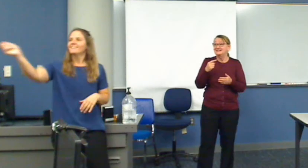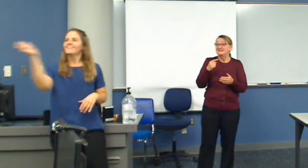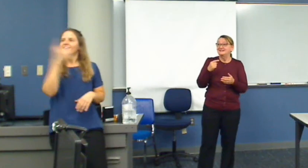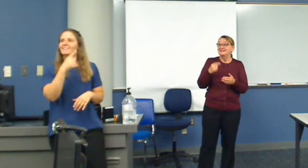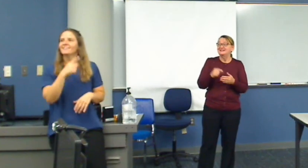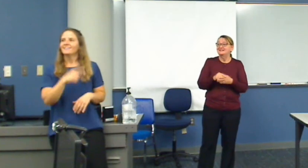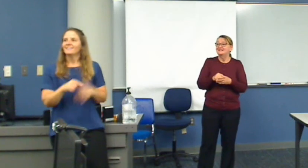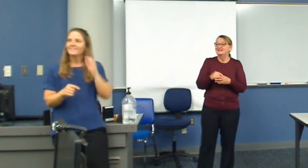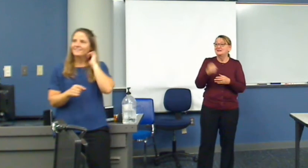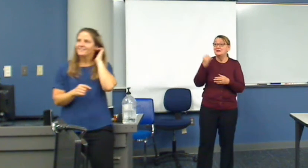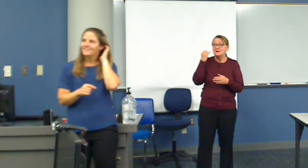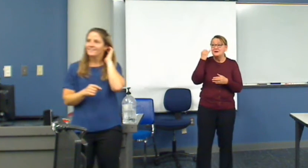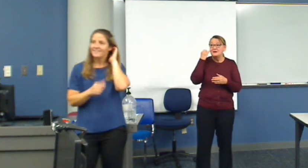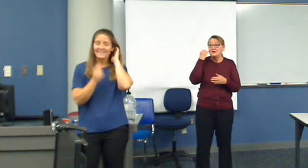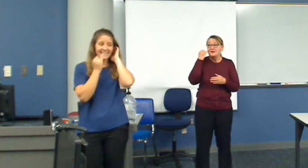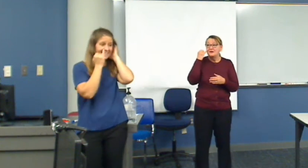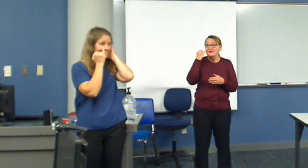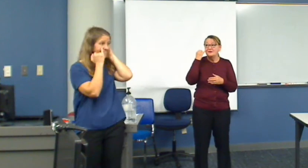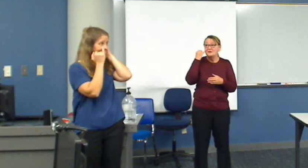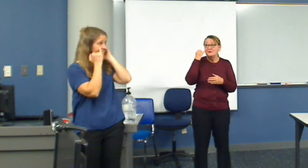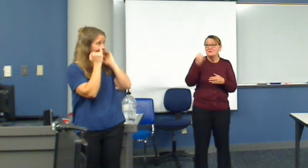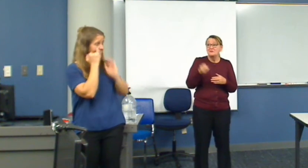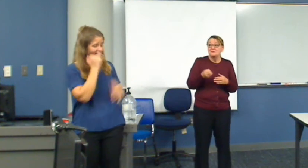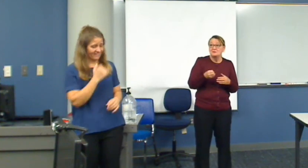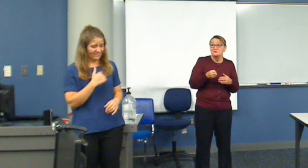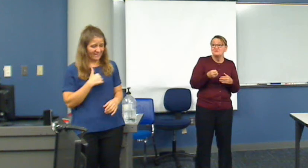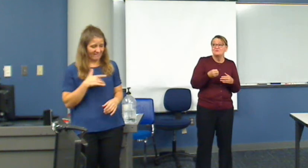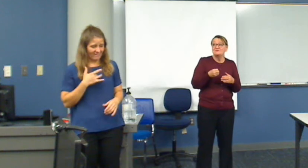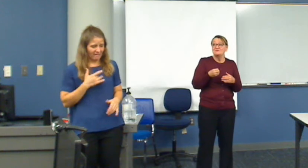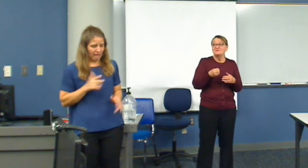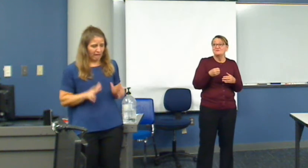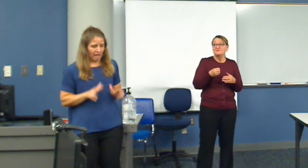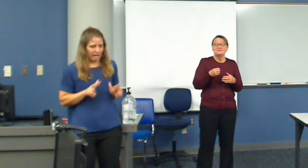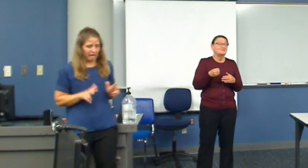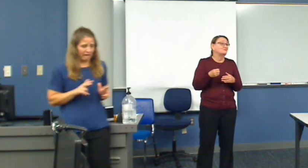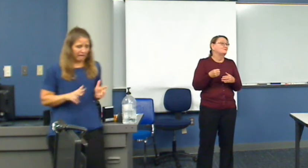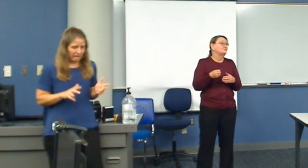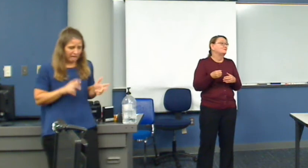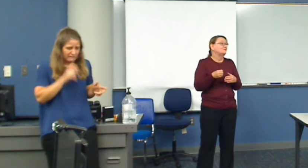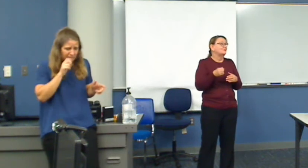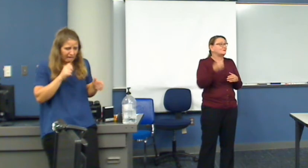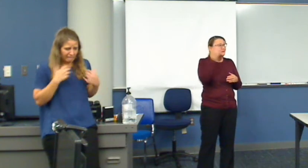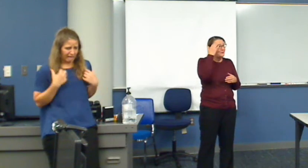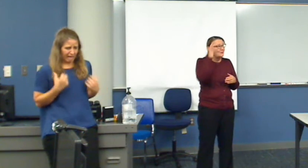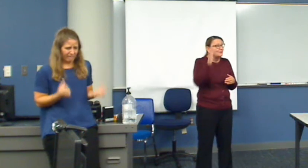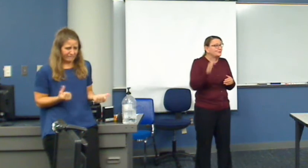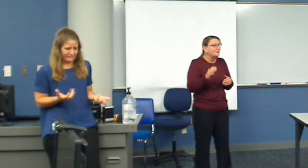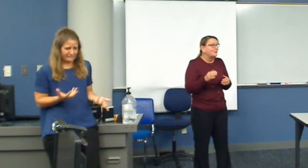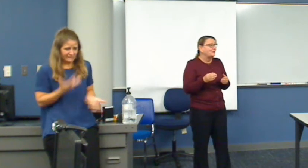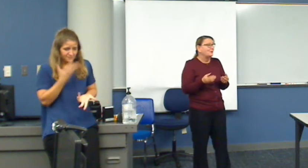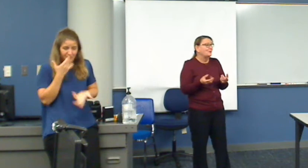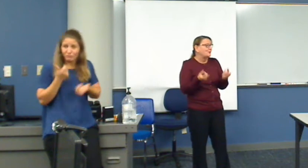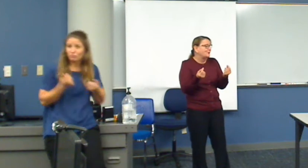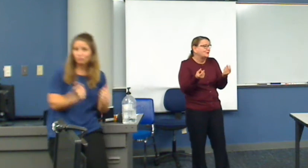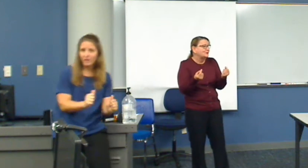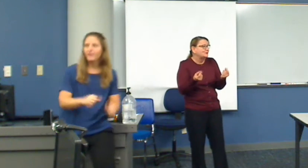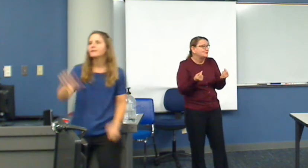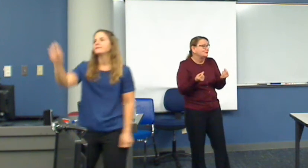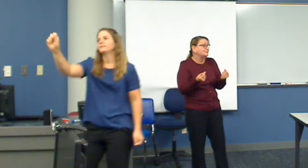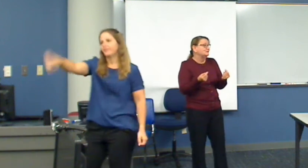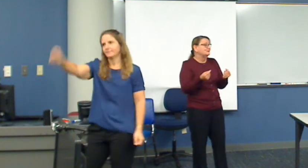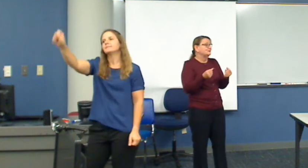If you're not positive you know what you're doing, are you better off to do something rather than nothing? Yes. Yes. So we